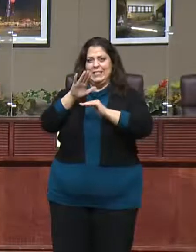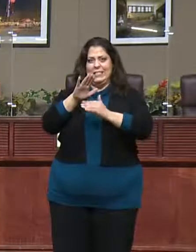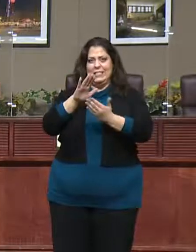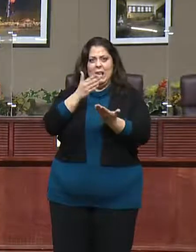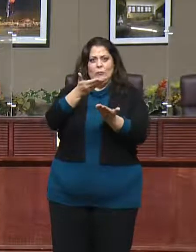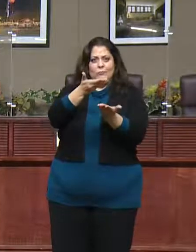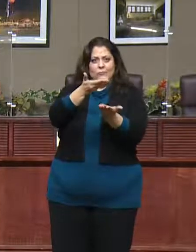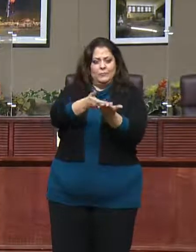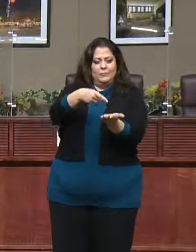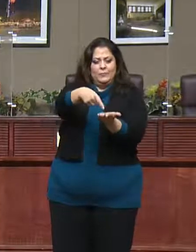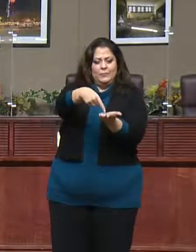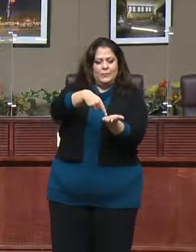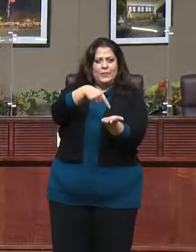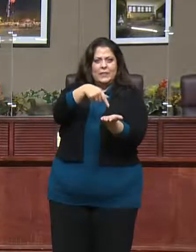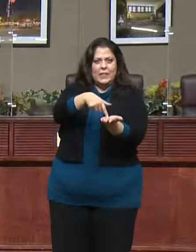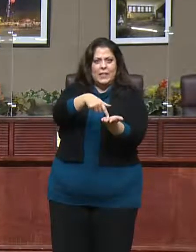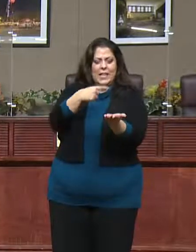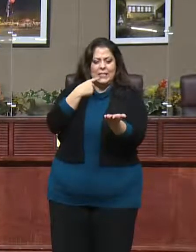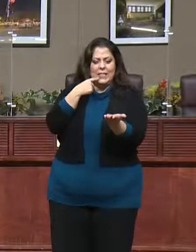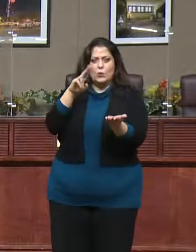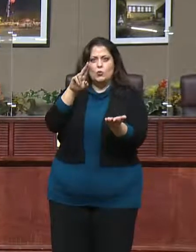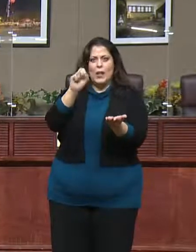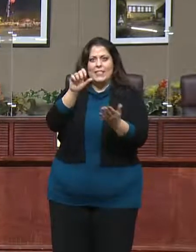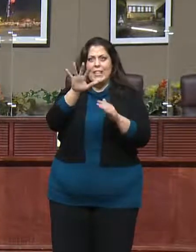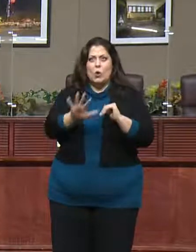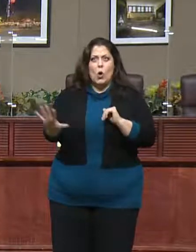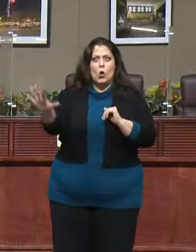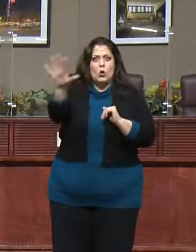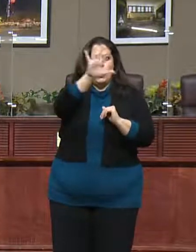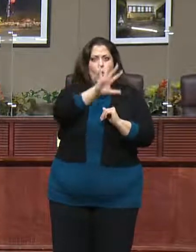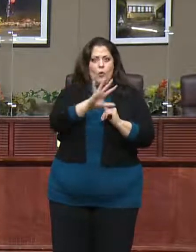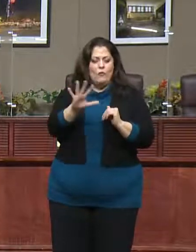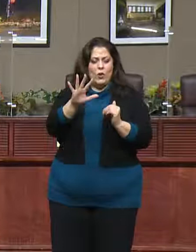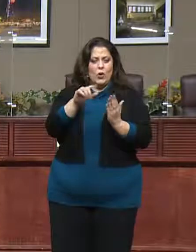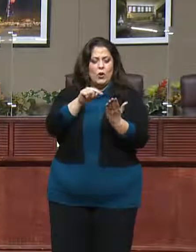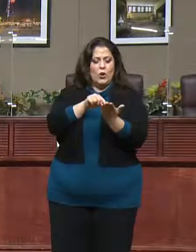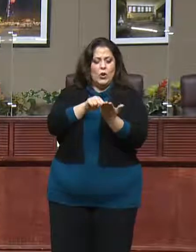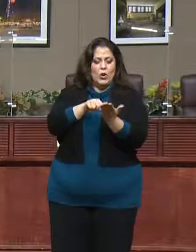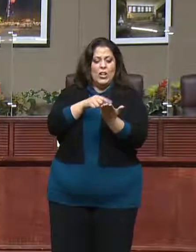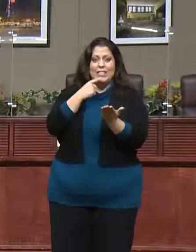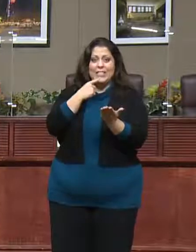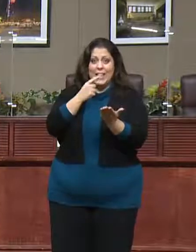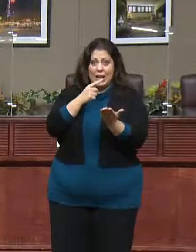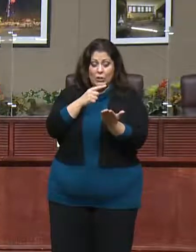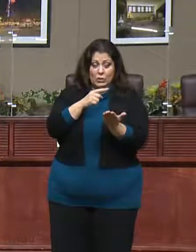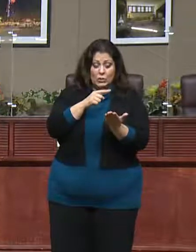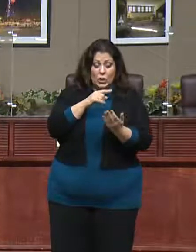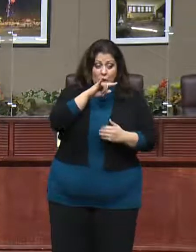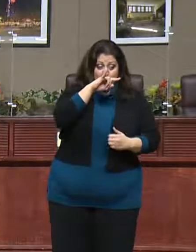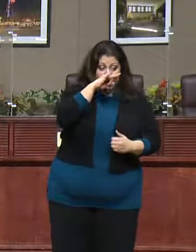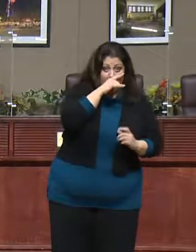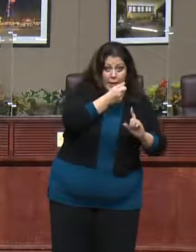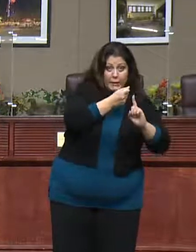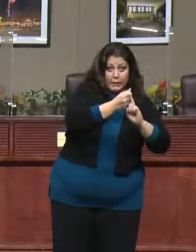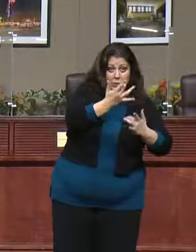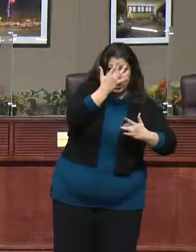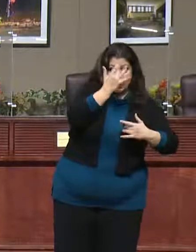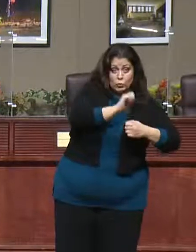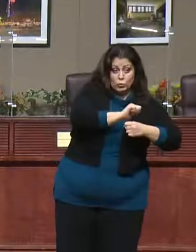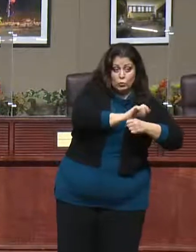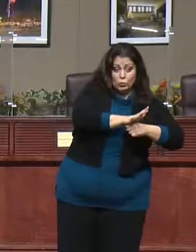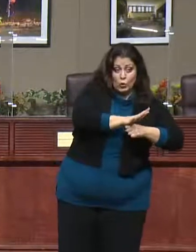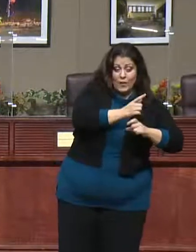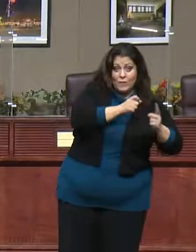across the United States, transmissions are not happening in the school for school-age children. It's happening at